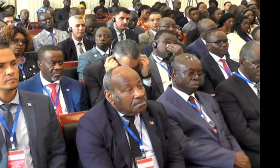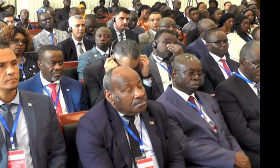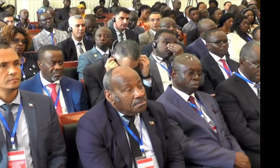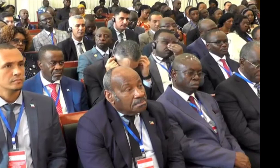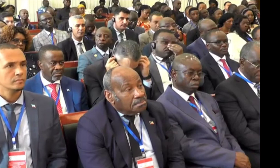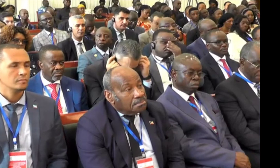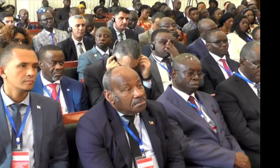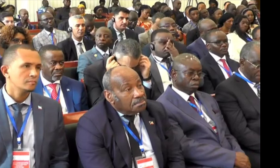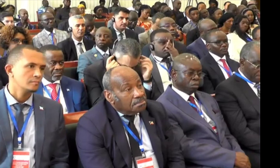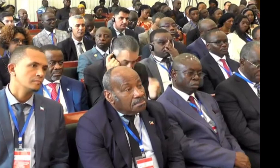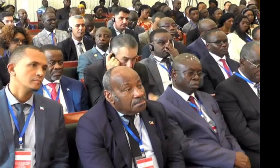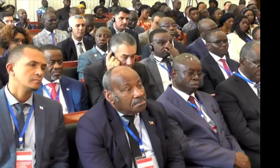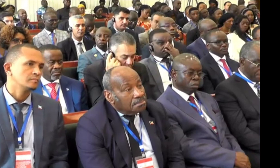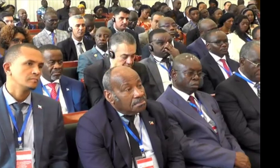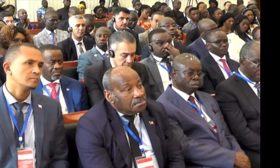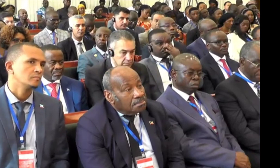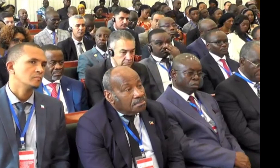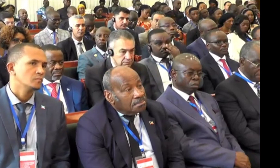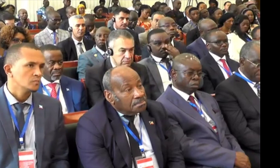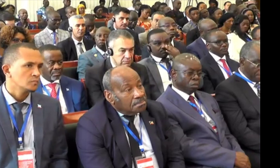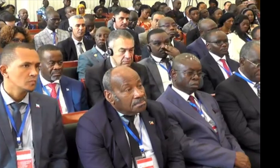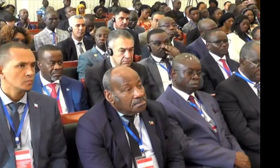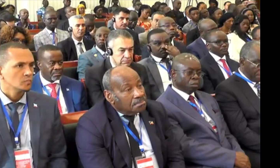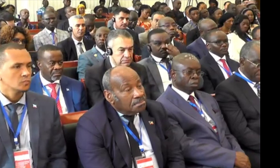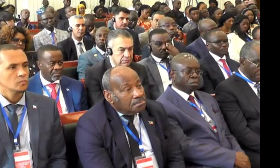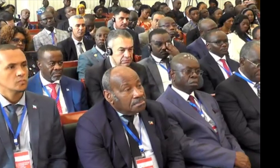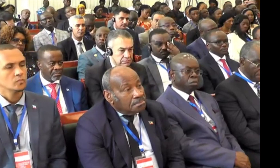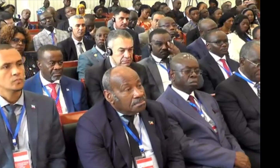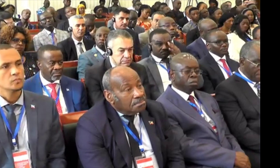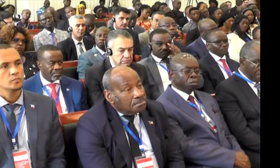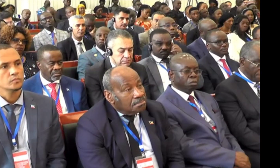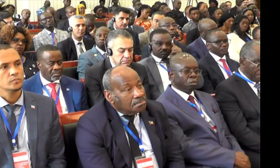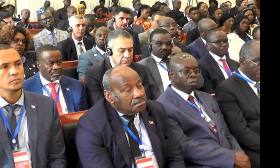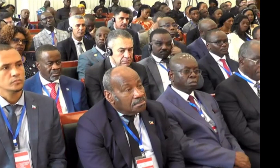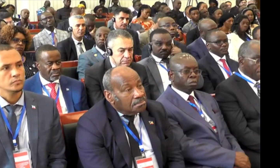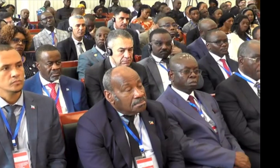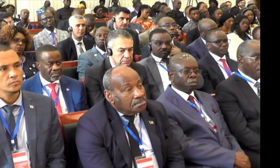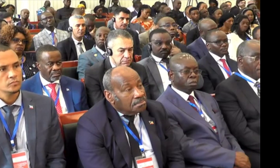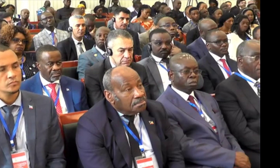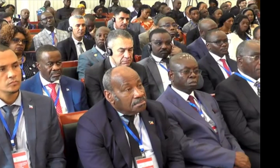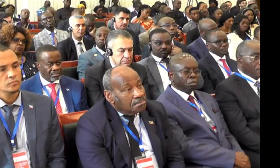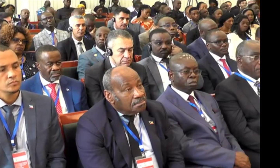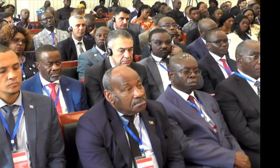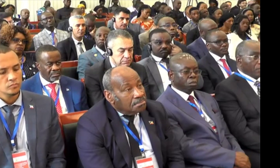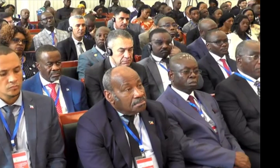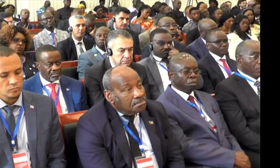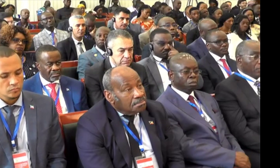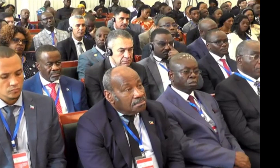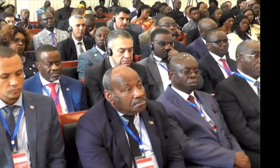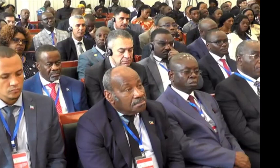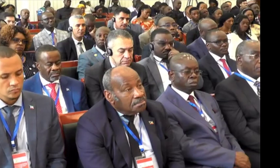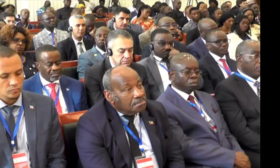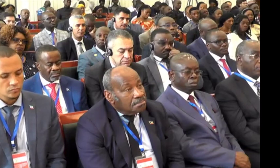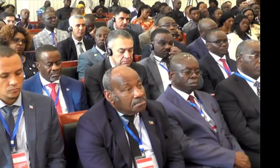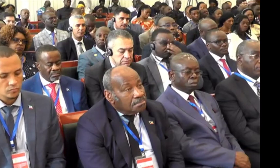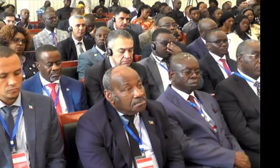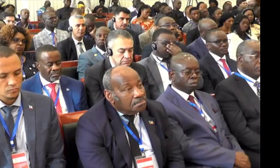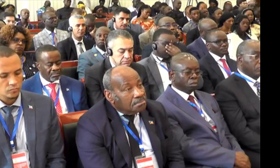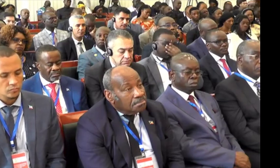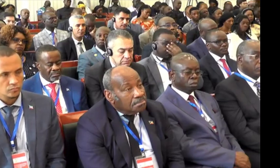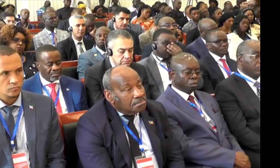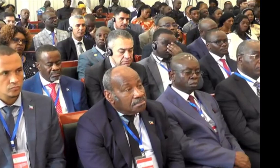that wrong wasn't corrected. Africa must play a more visible and influential